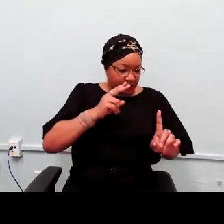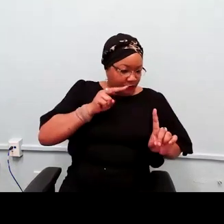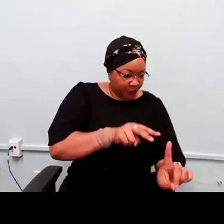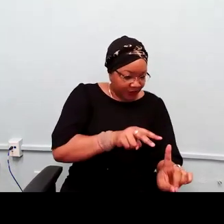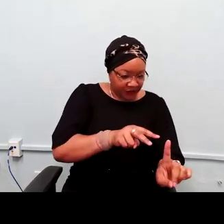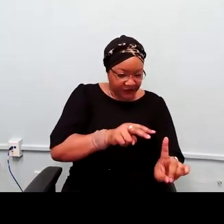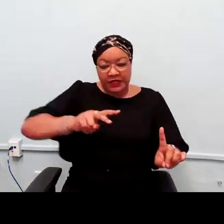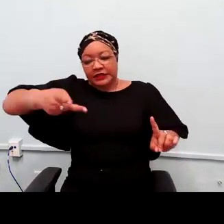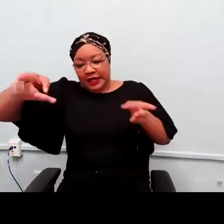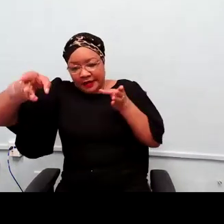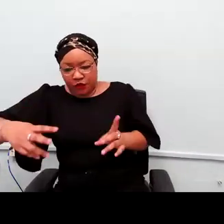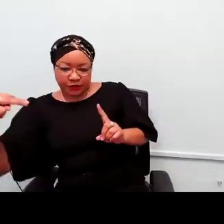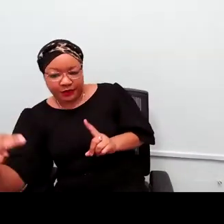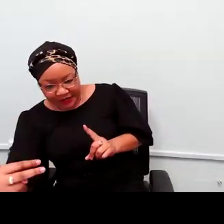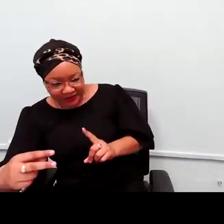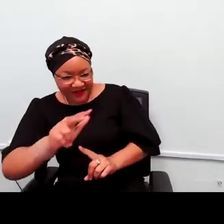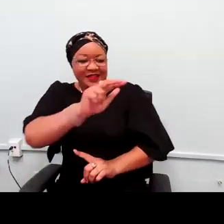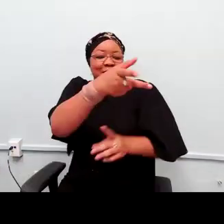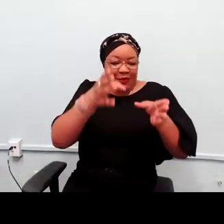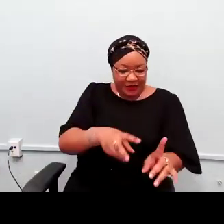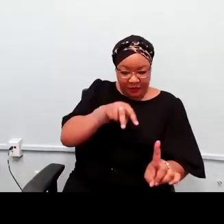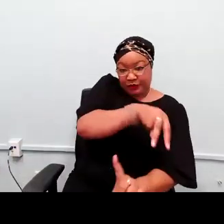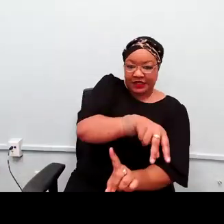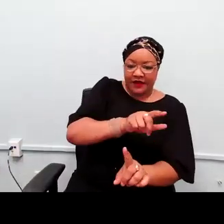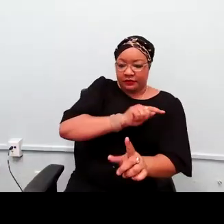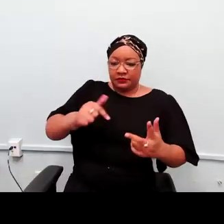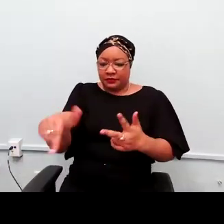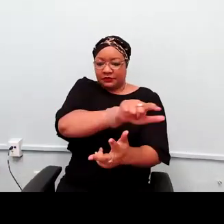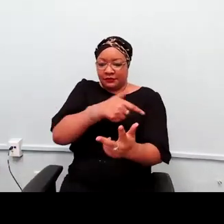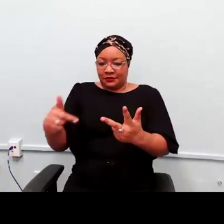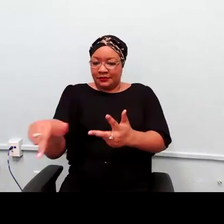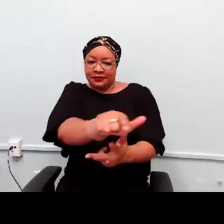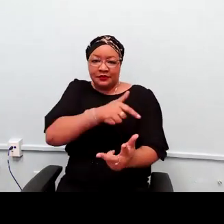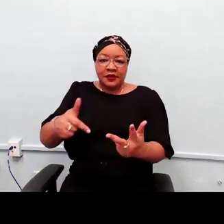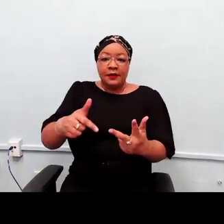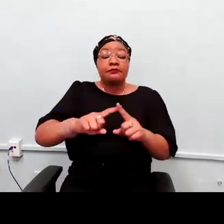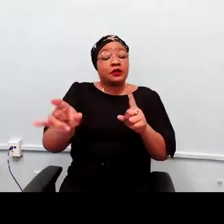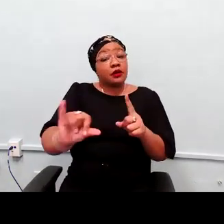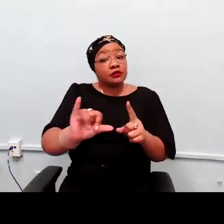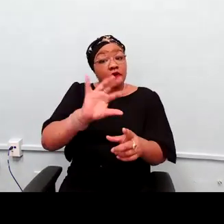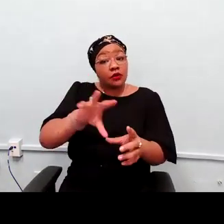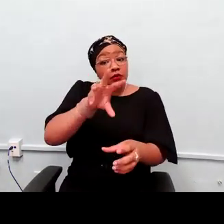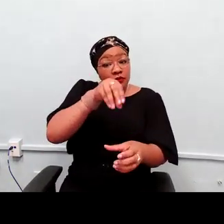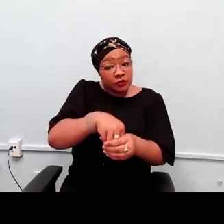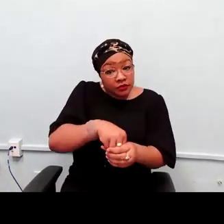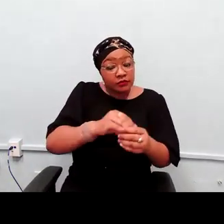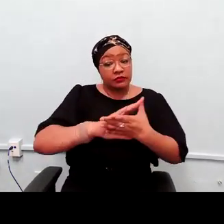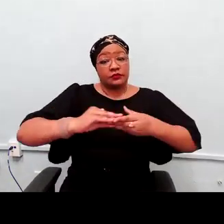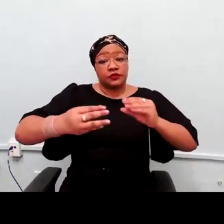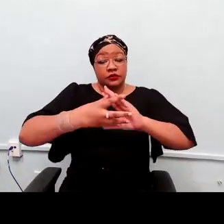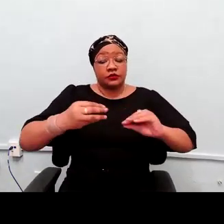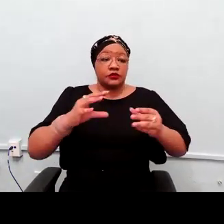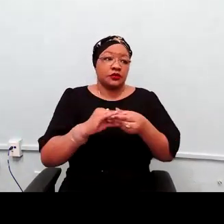second person point of view in here. But there's also mixed in with the stories, there's these little